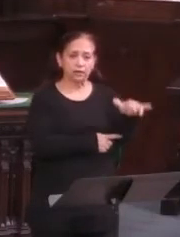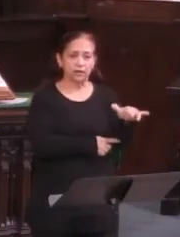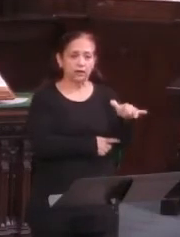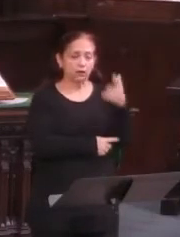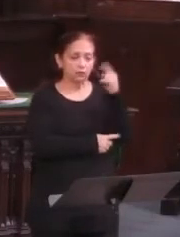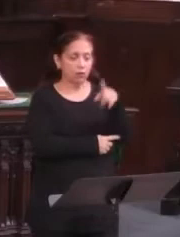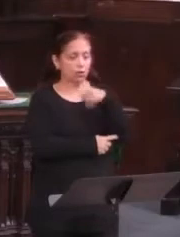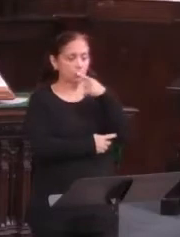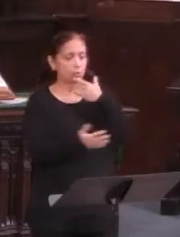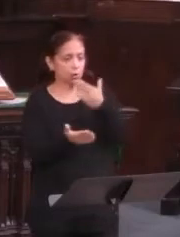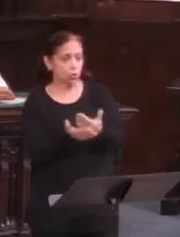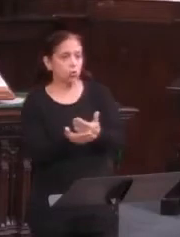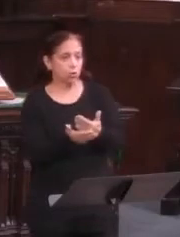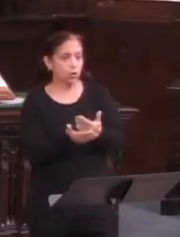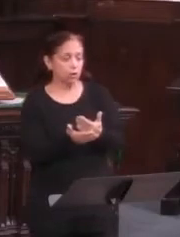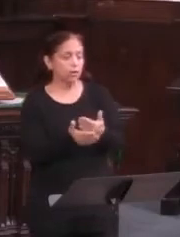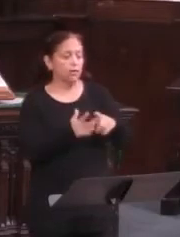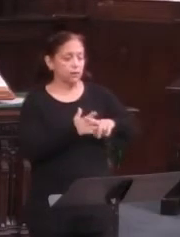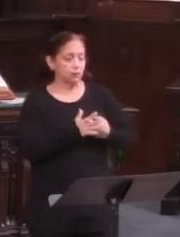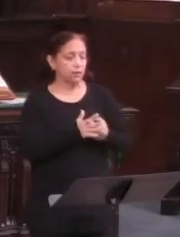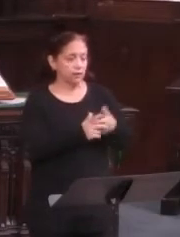good is at the root of each.